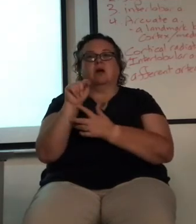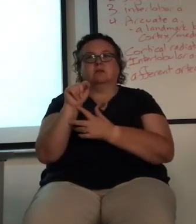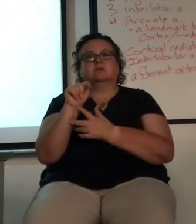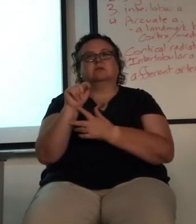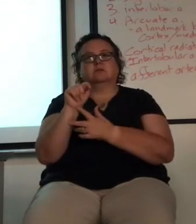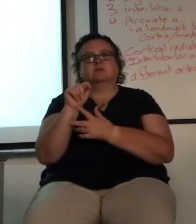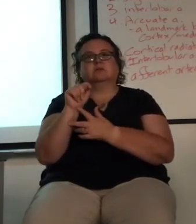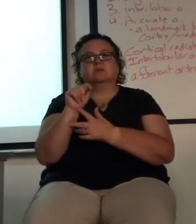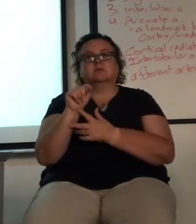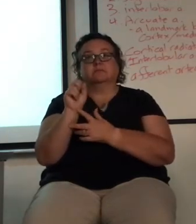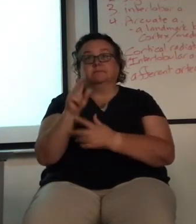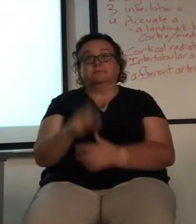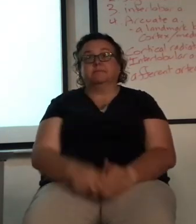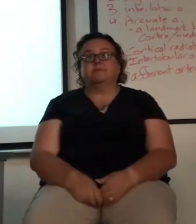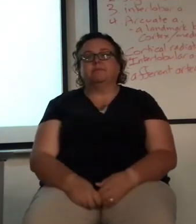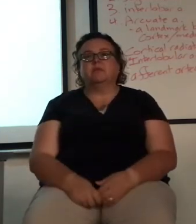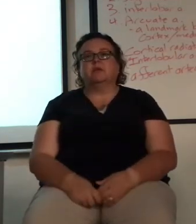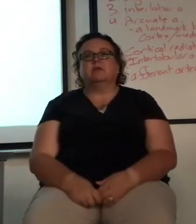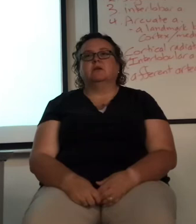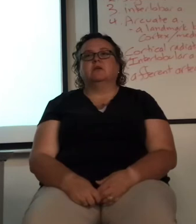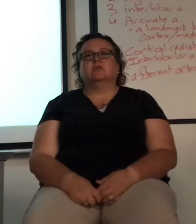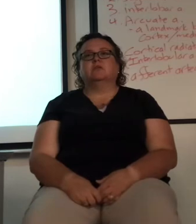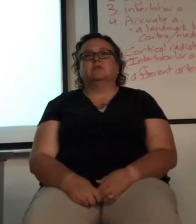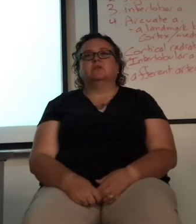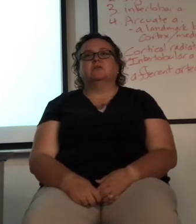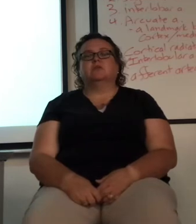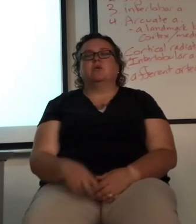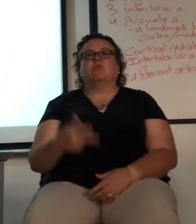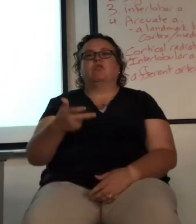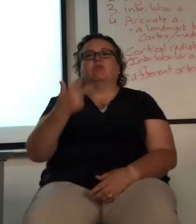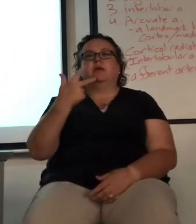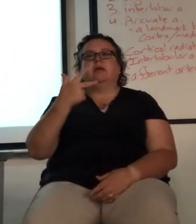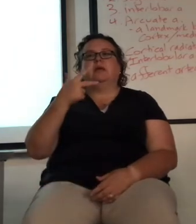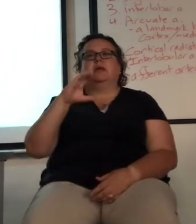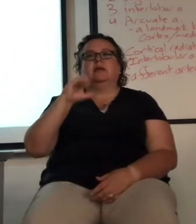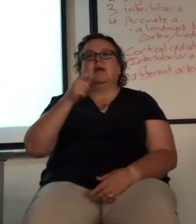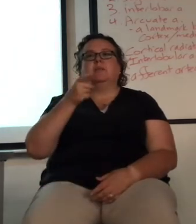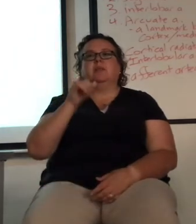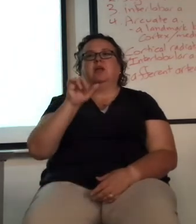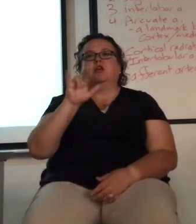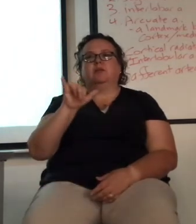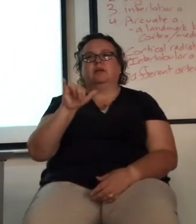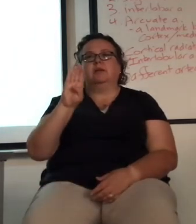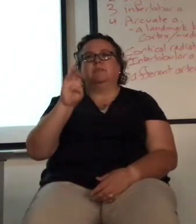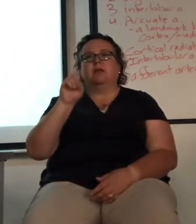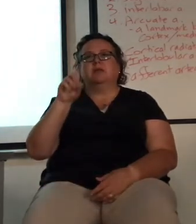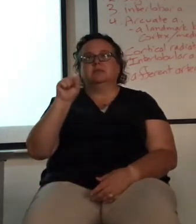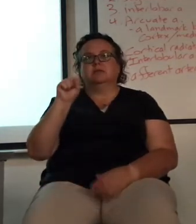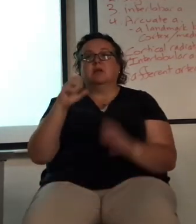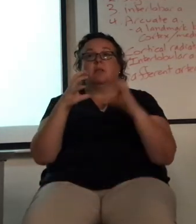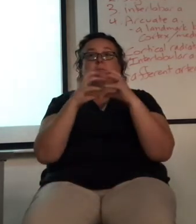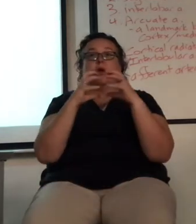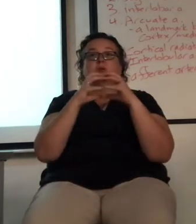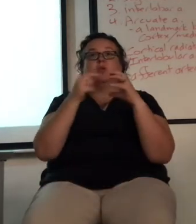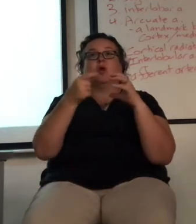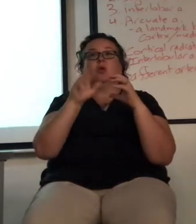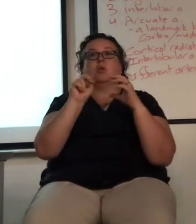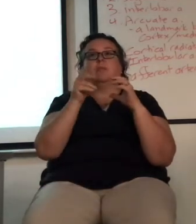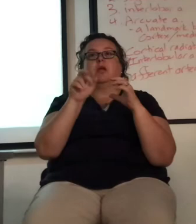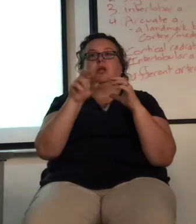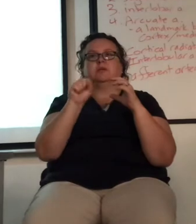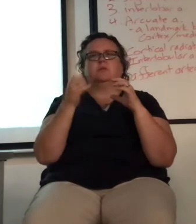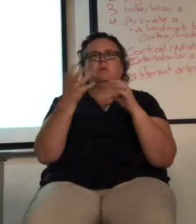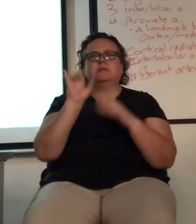thing. Okay. So let's go through our three capillary beds. The balls are glomerulus. What do you think this